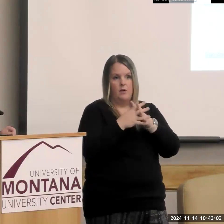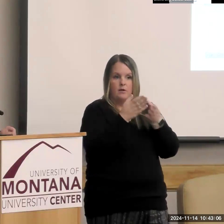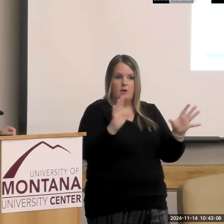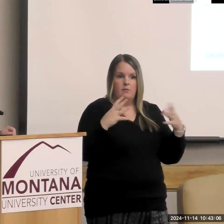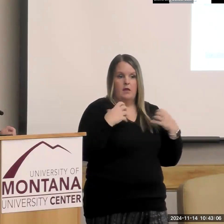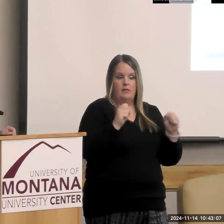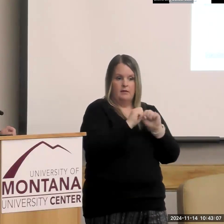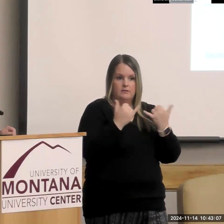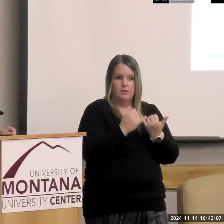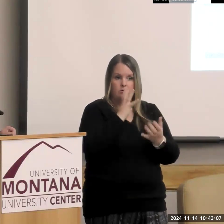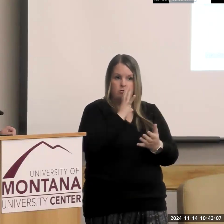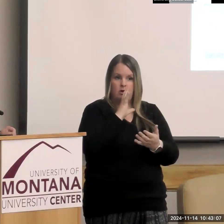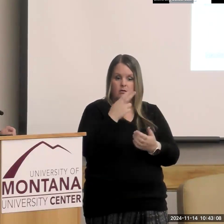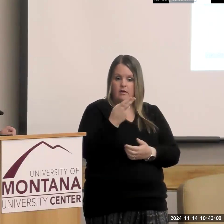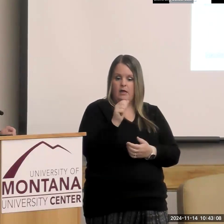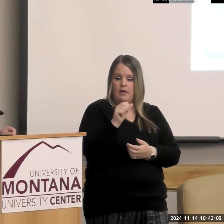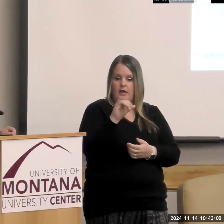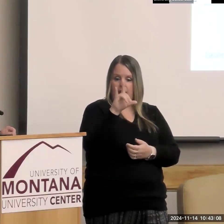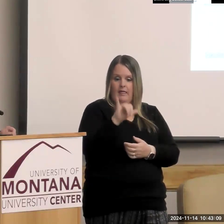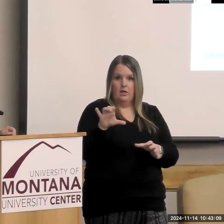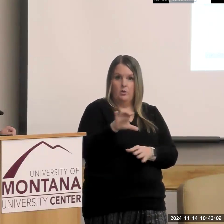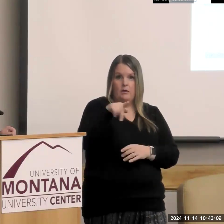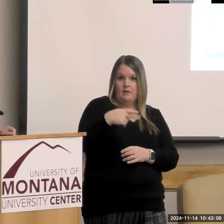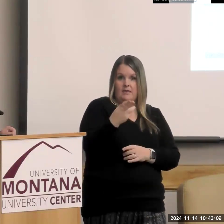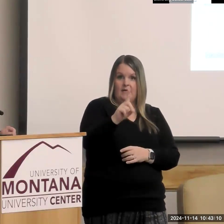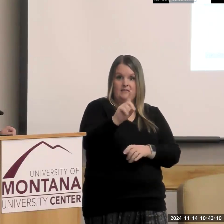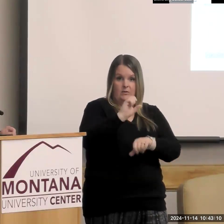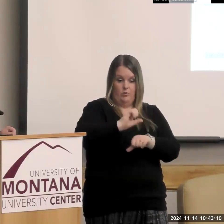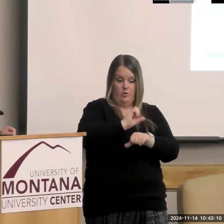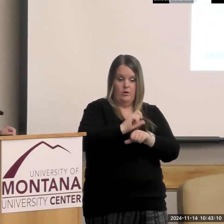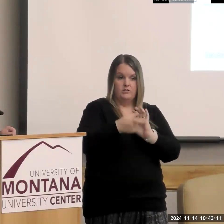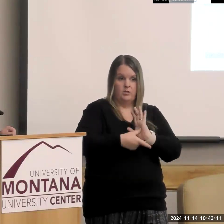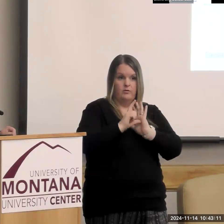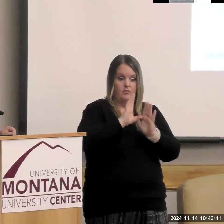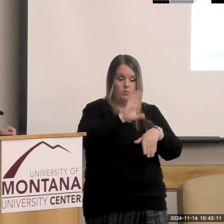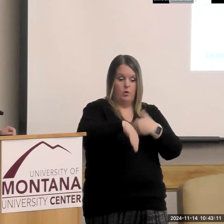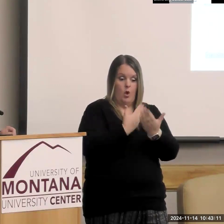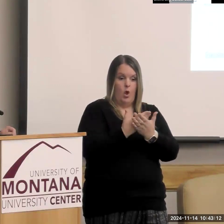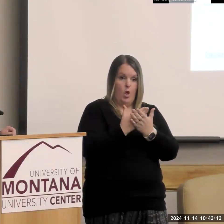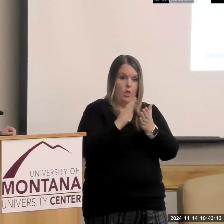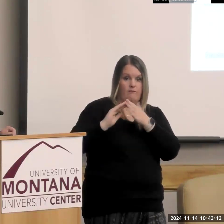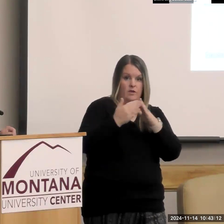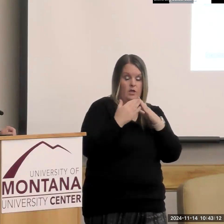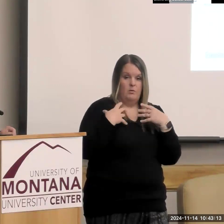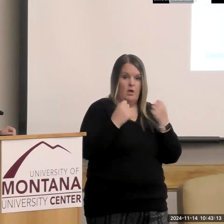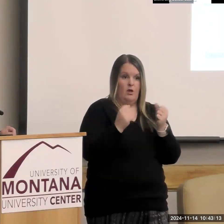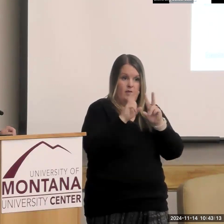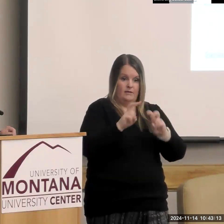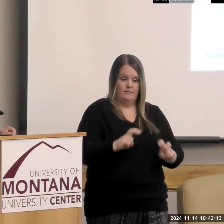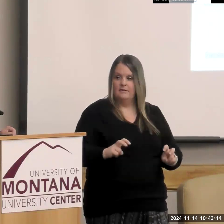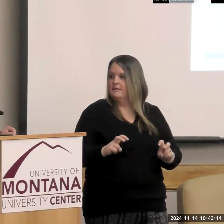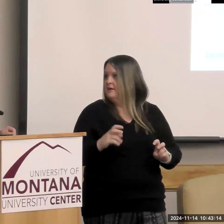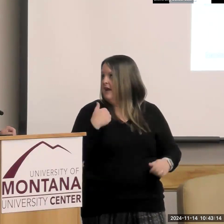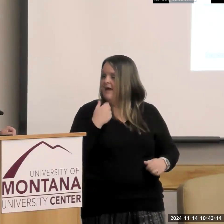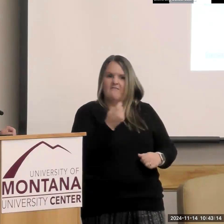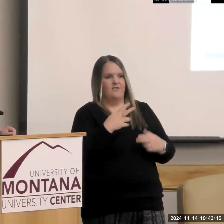we talked with Haley, who's doing her doctorate work. Yep. And she reviewed all of the community health assessments and community health I got a improvement couple slides